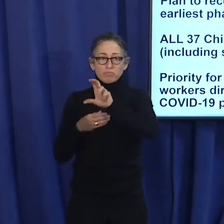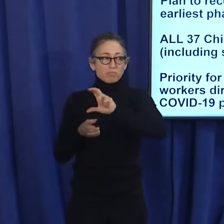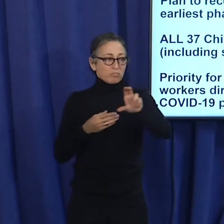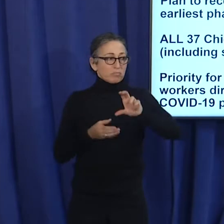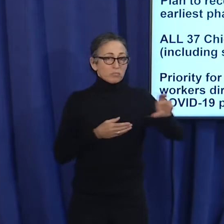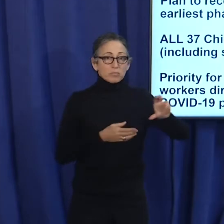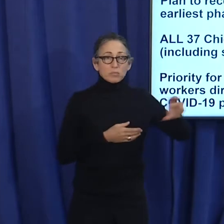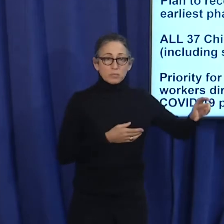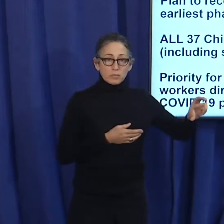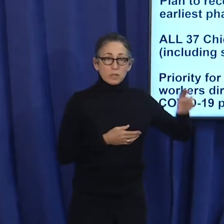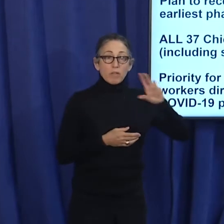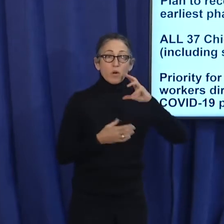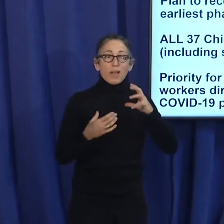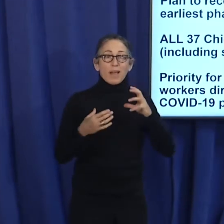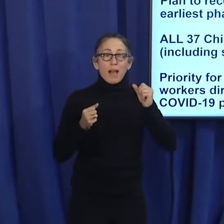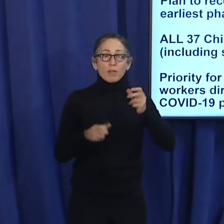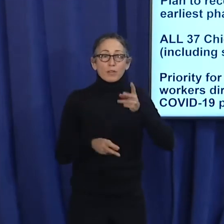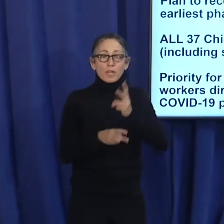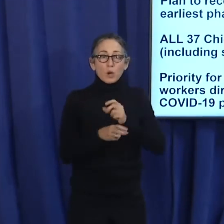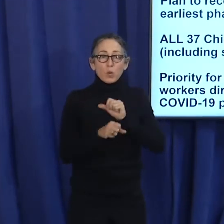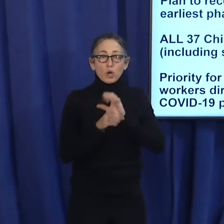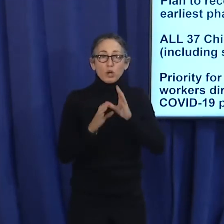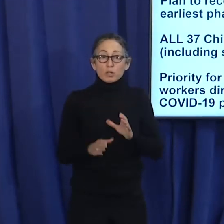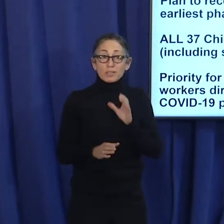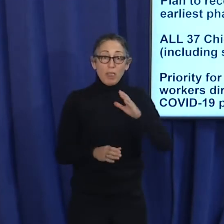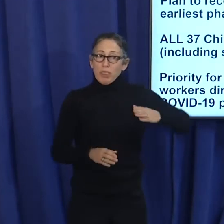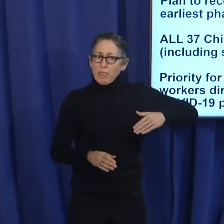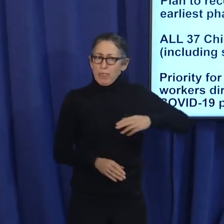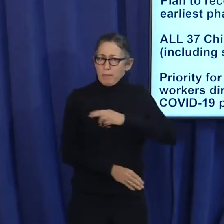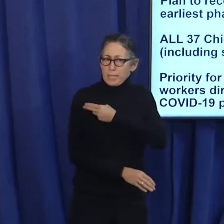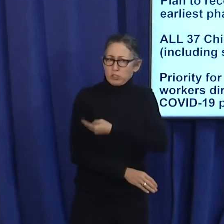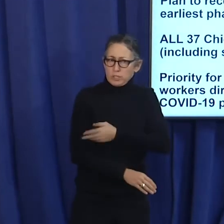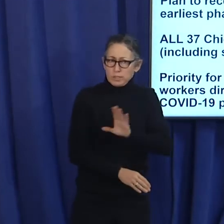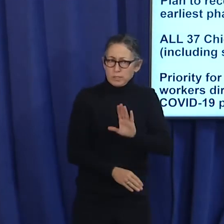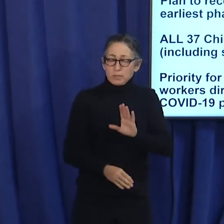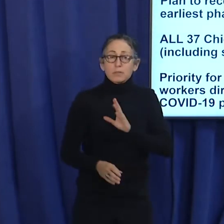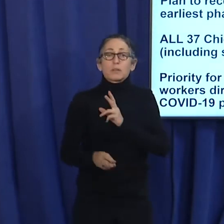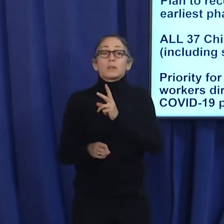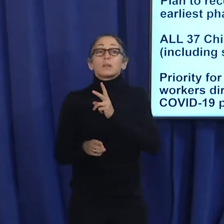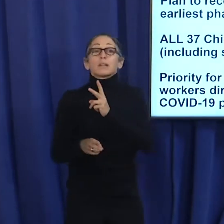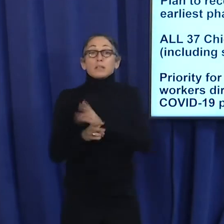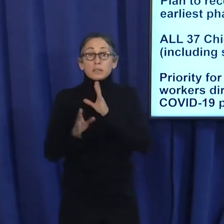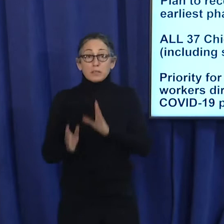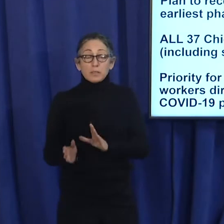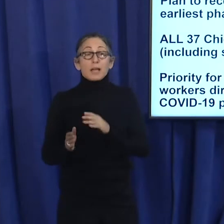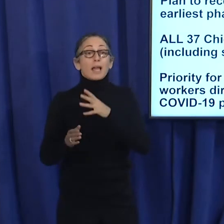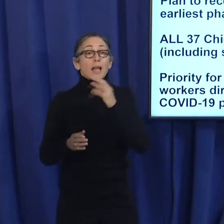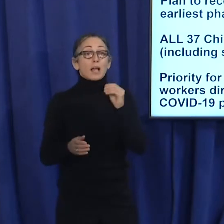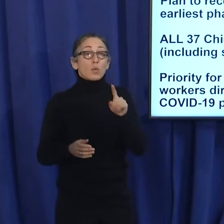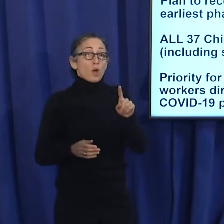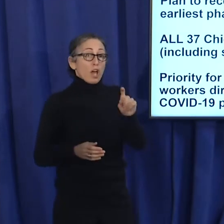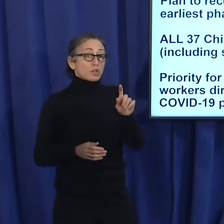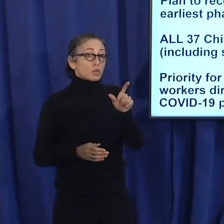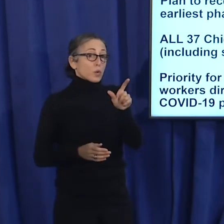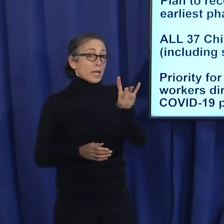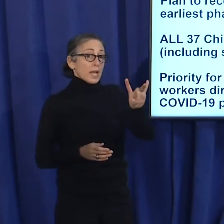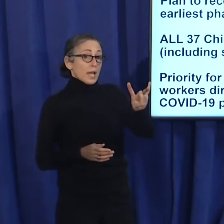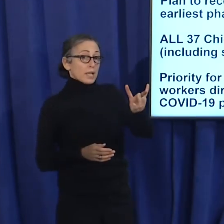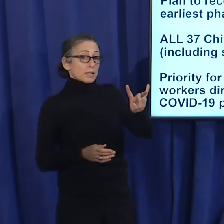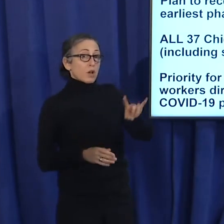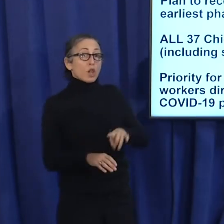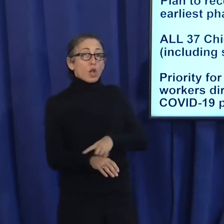for healthcare workers, not yet for patients, and we have plans for all 128 long-term